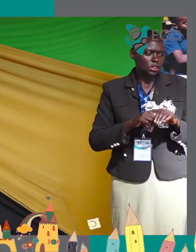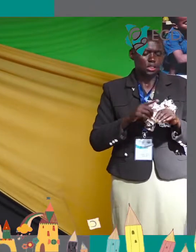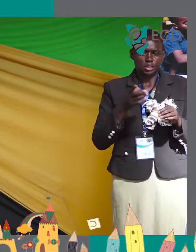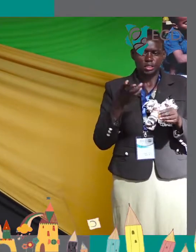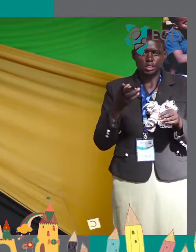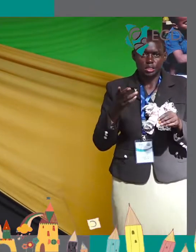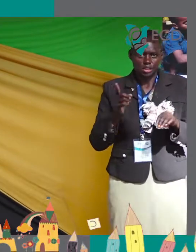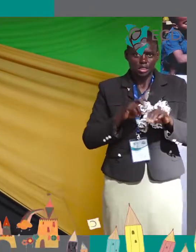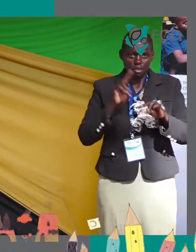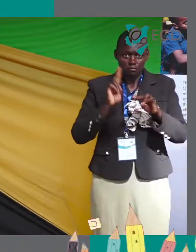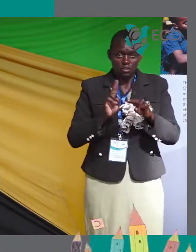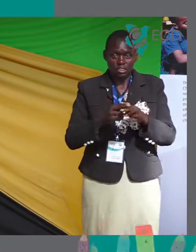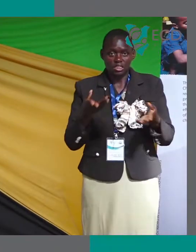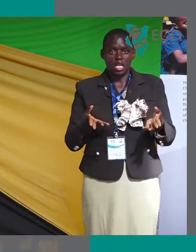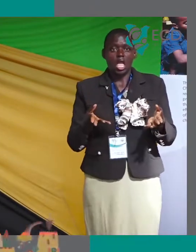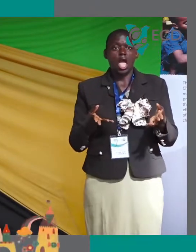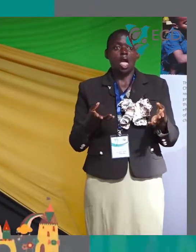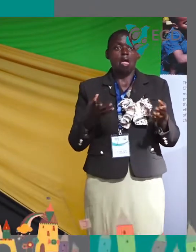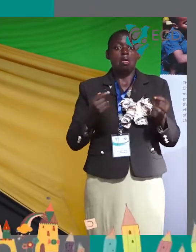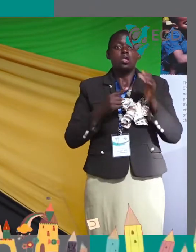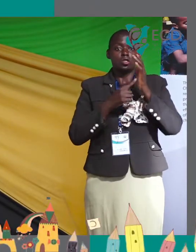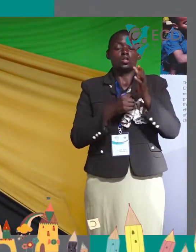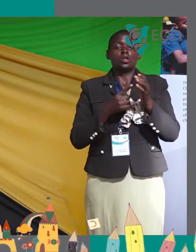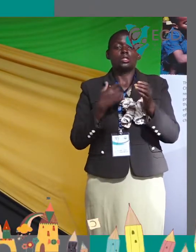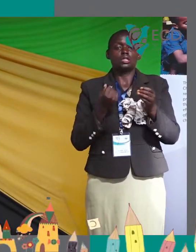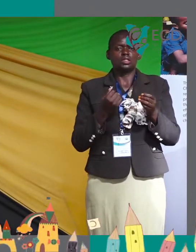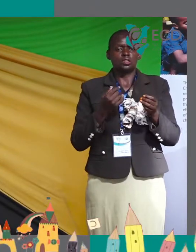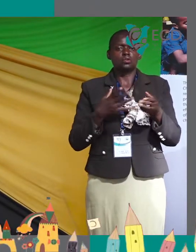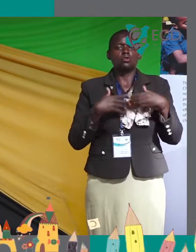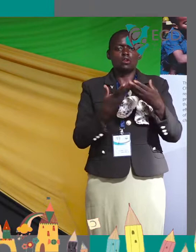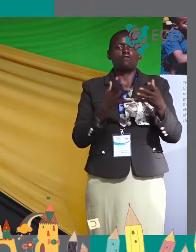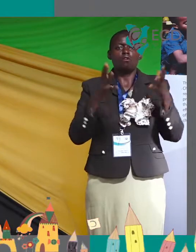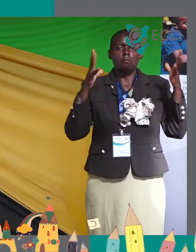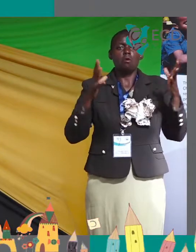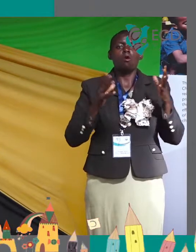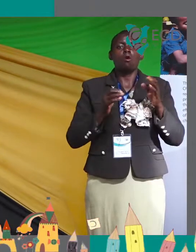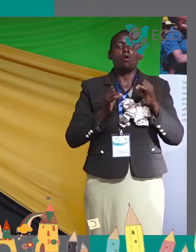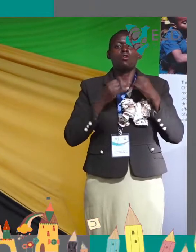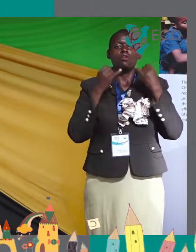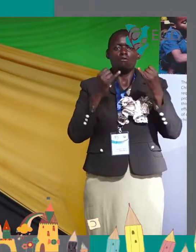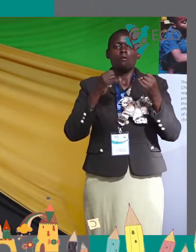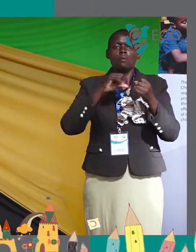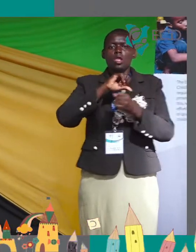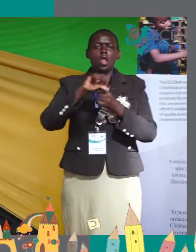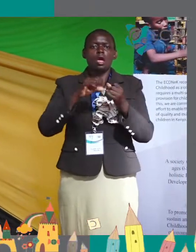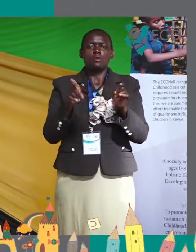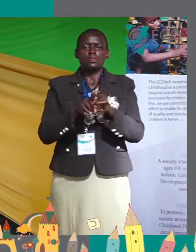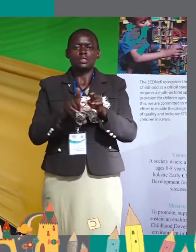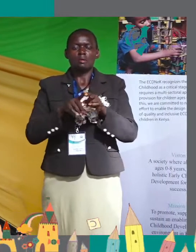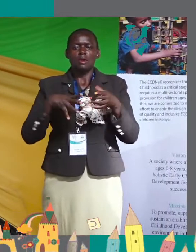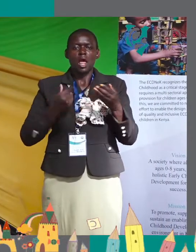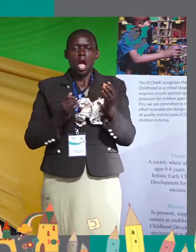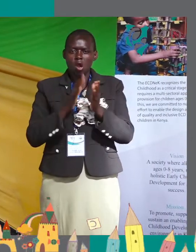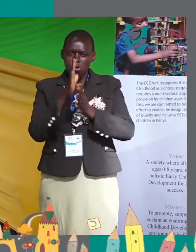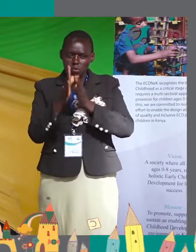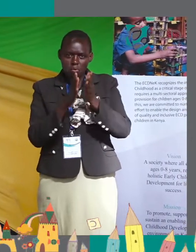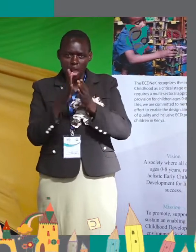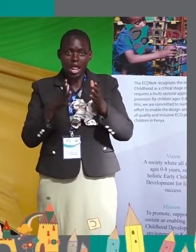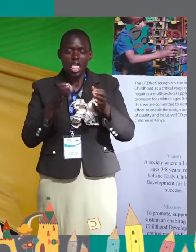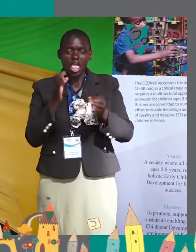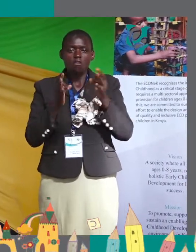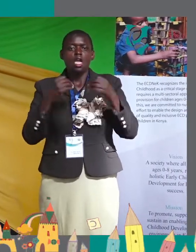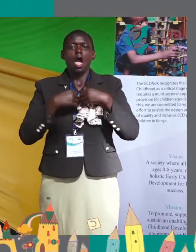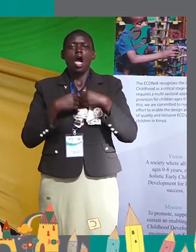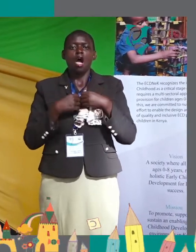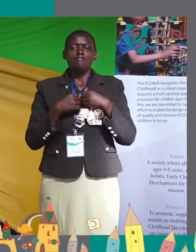my presentation is just to give insight on what is happening and how we must re-strategize if we have to curb